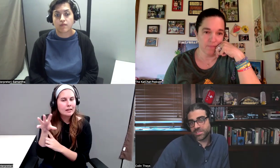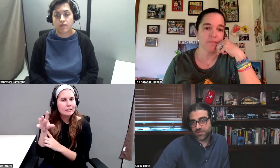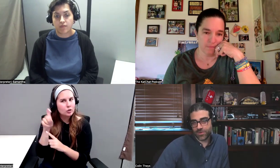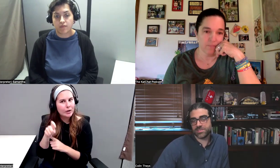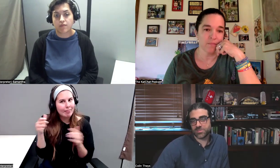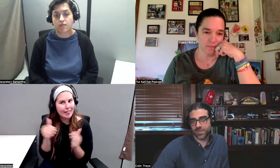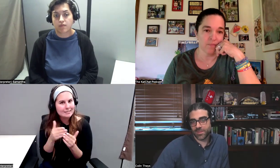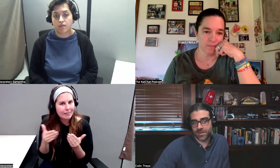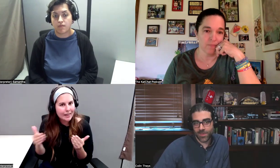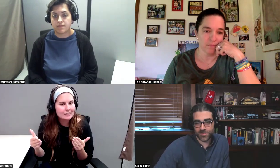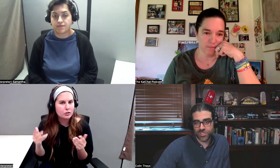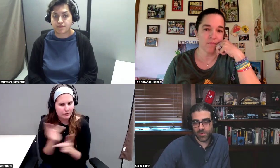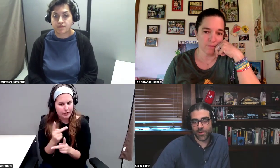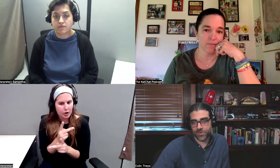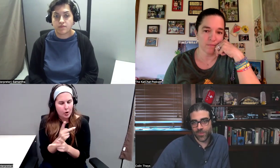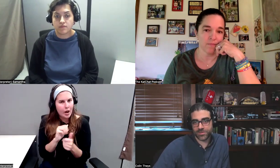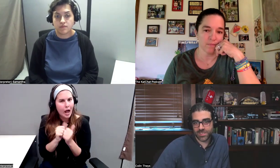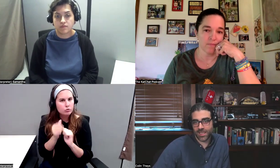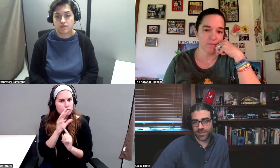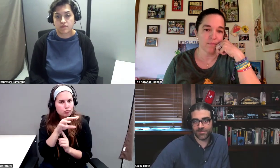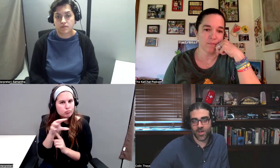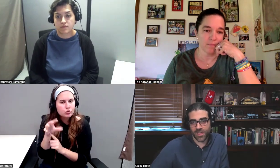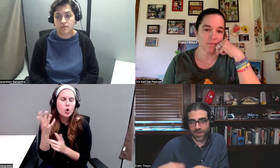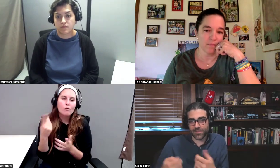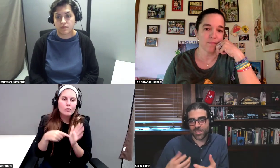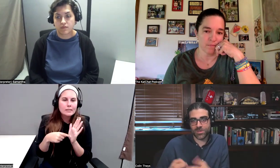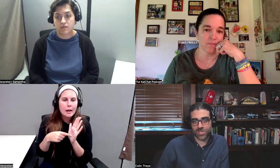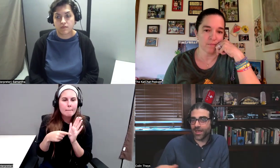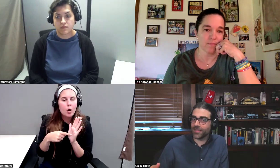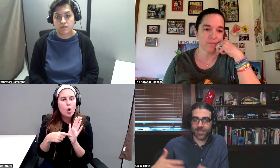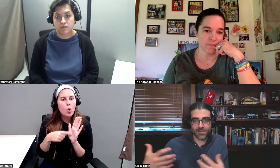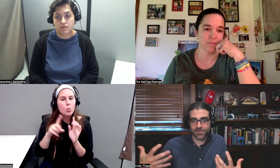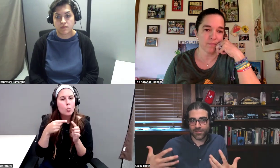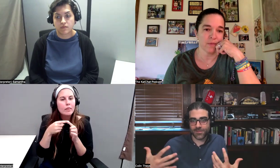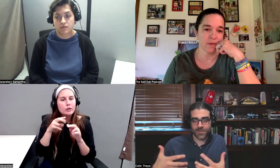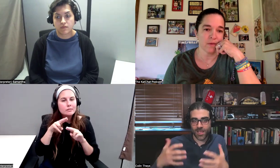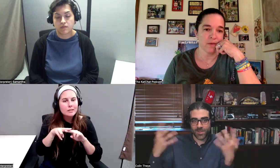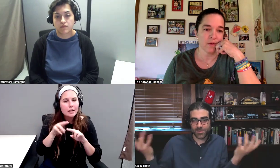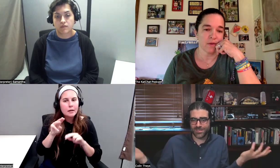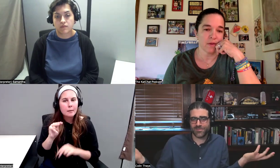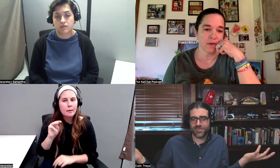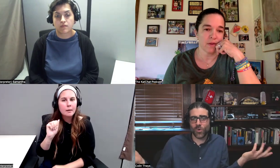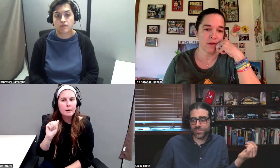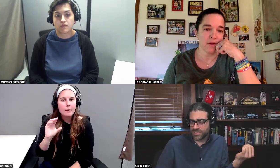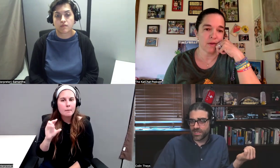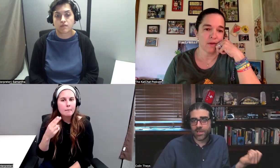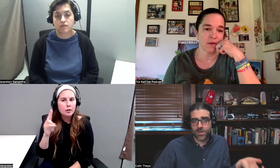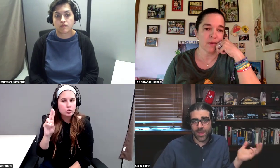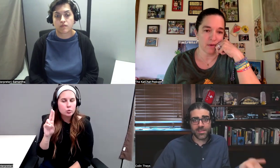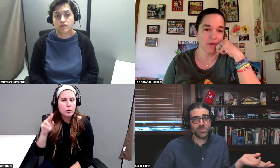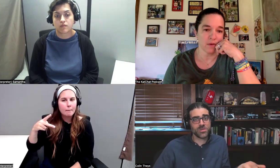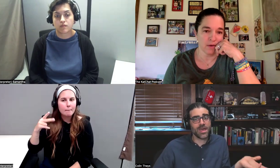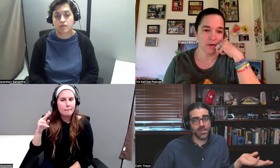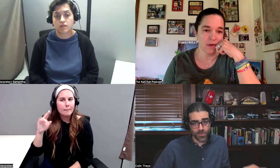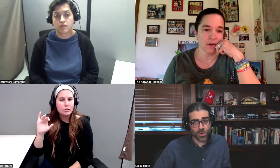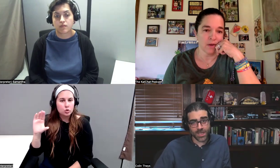ruin scene, for instance, when in Machu Picchu Proposal, when they're sitting talking about the kiwicha and like sitting up on, which is gorgeous. We